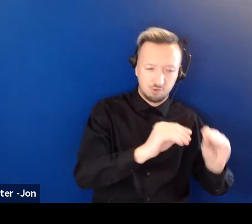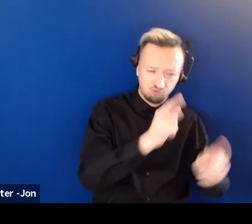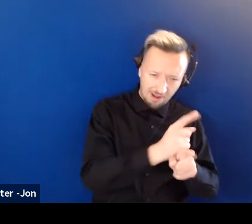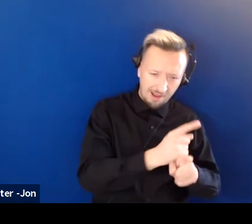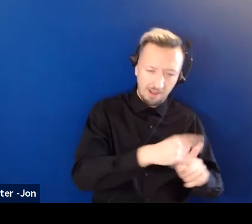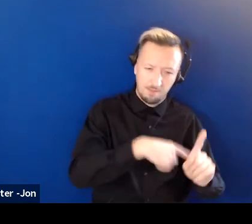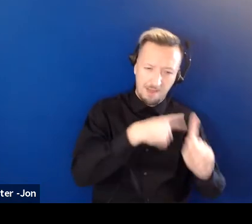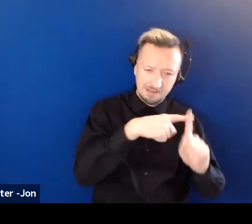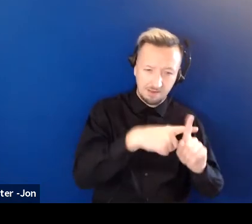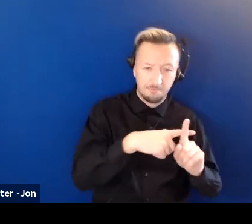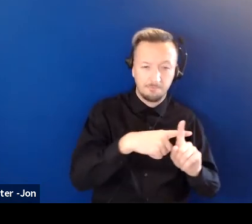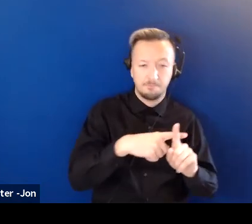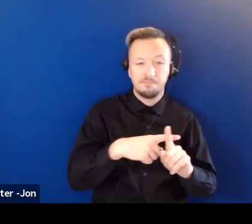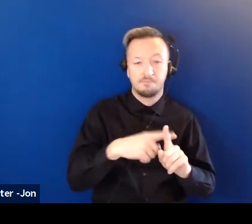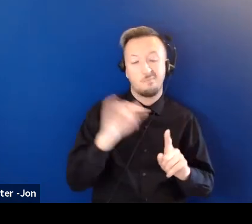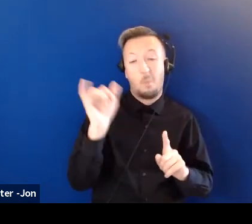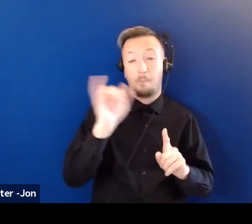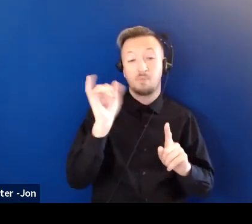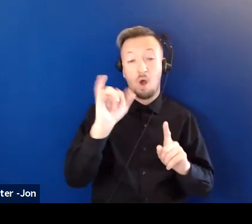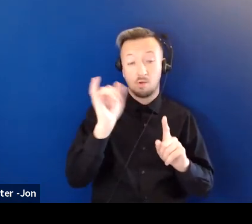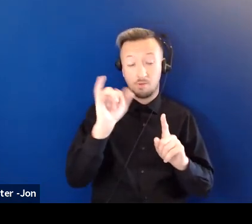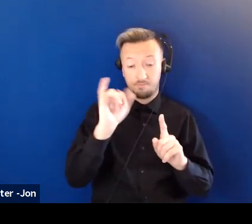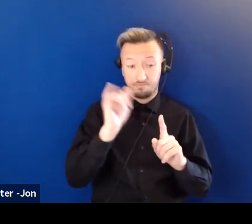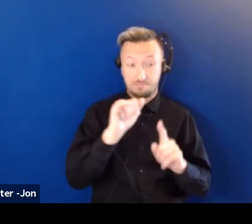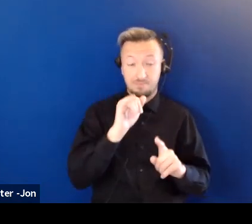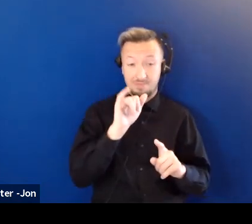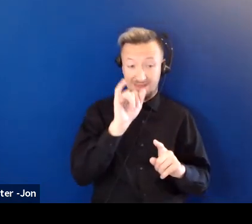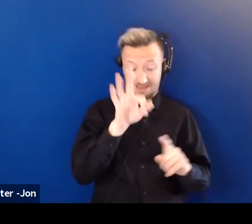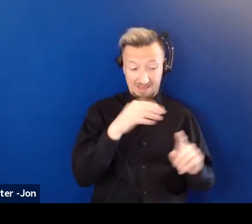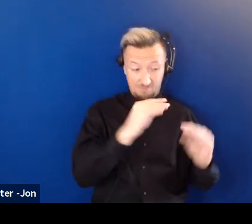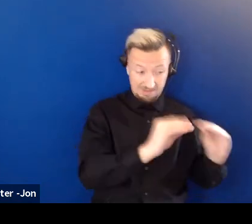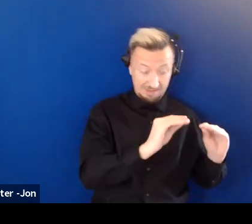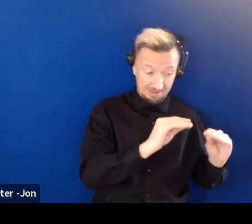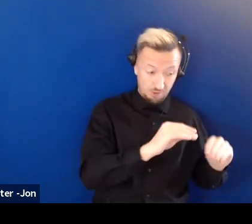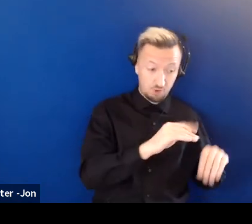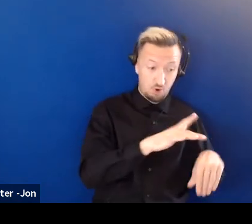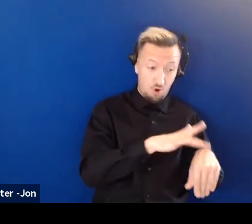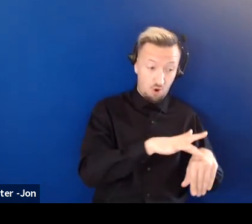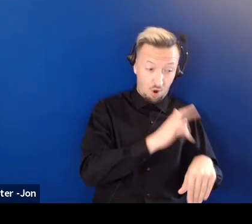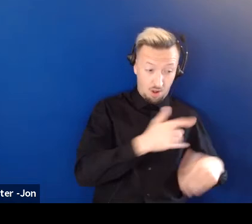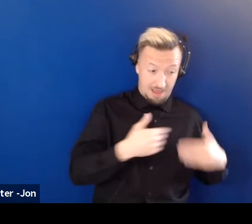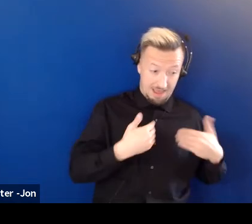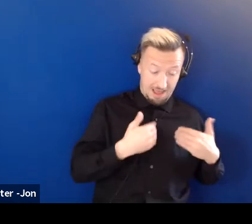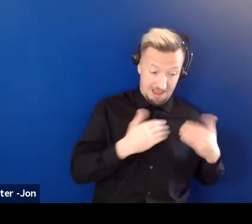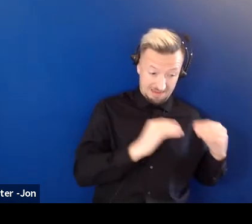And it also helps address disparities and gaps and opportunities that